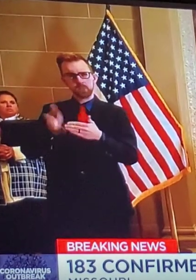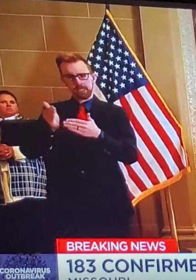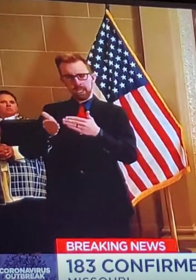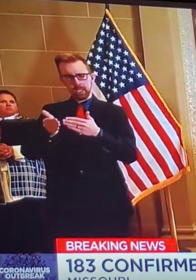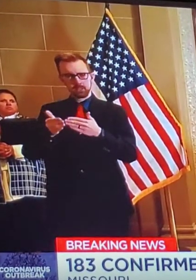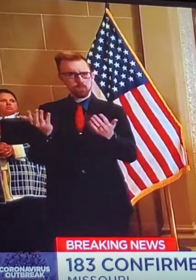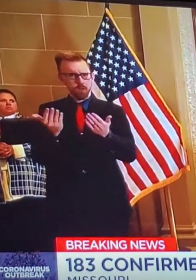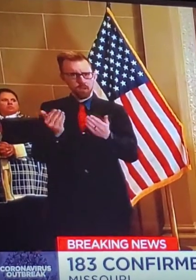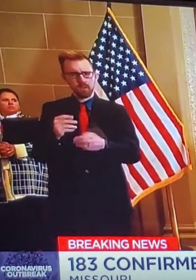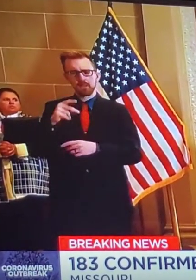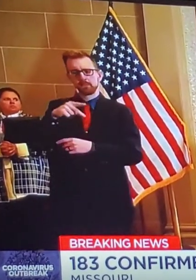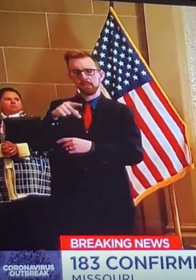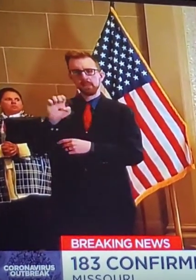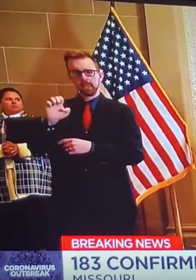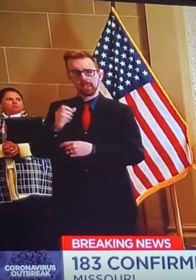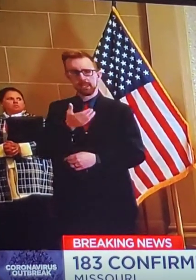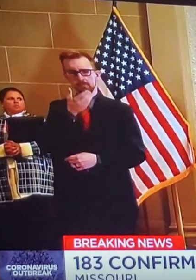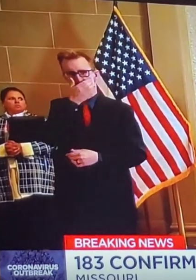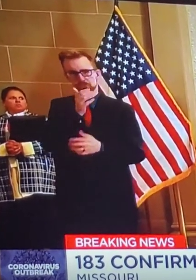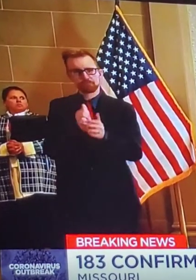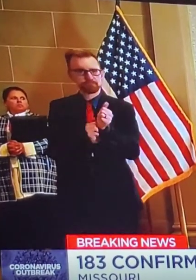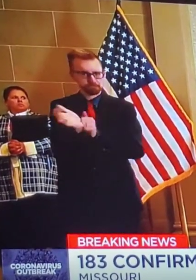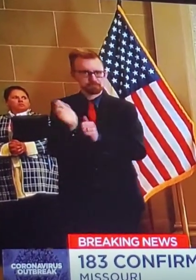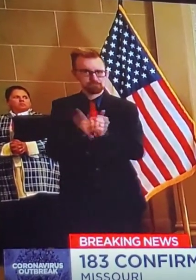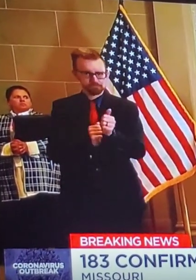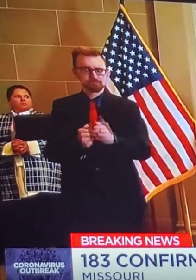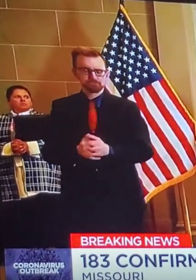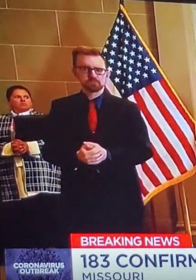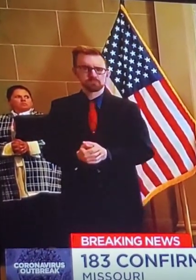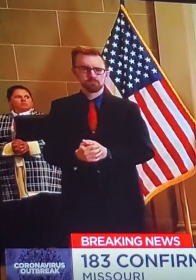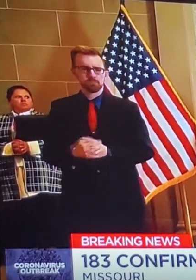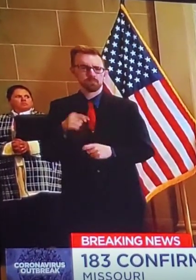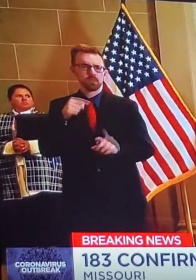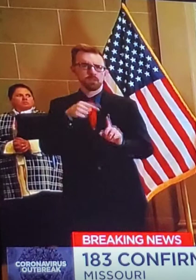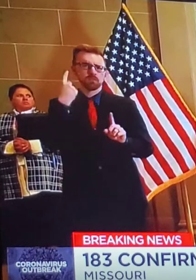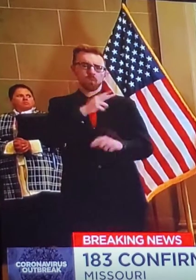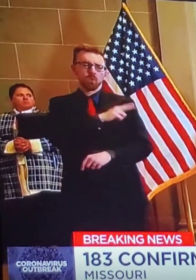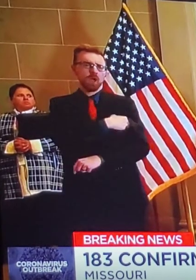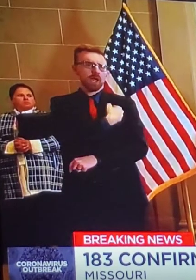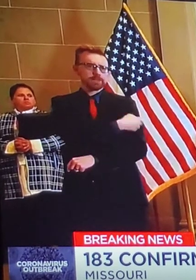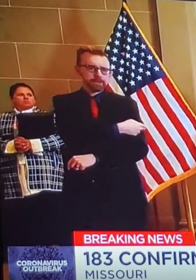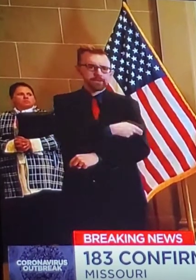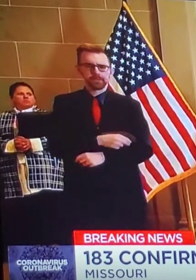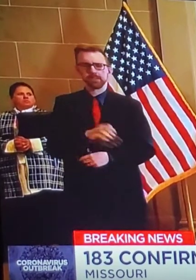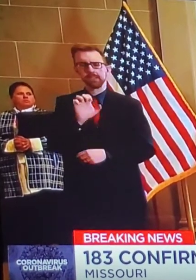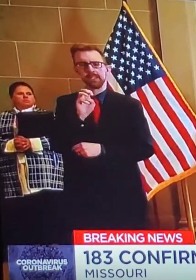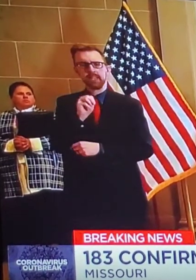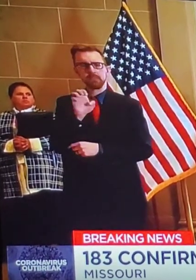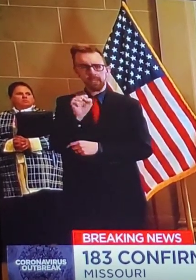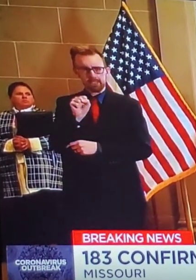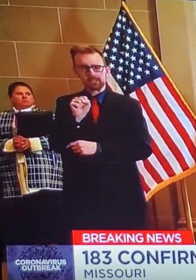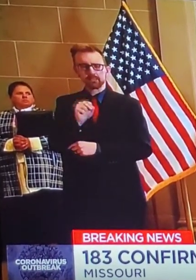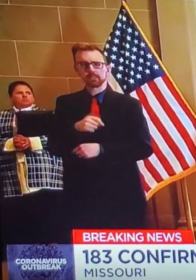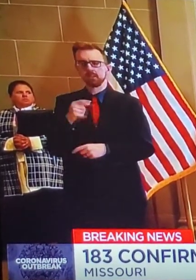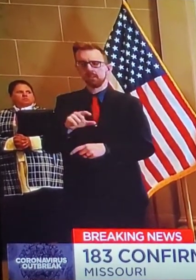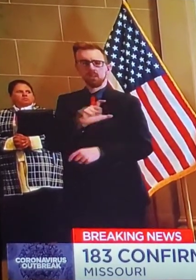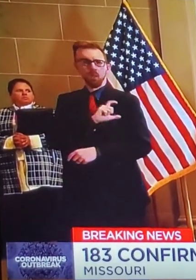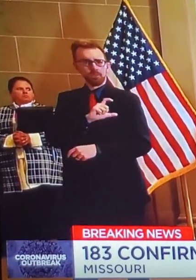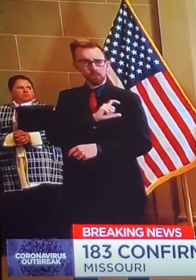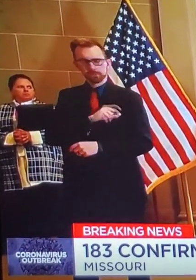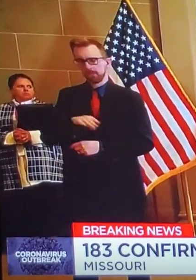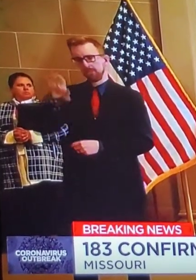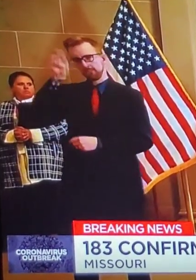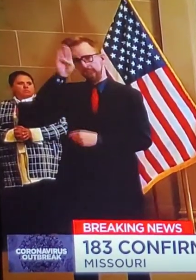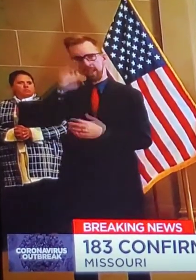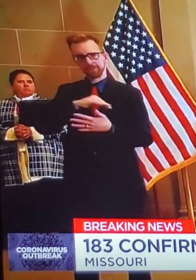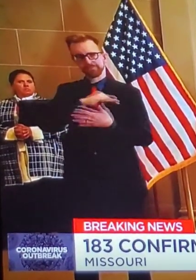that is PPE, personal protective equipment for hospitals, EMS, law enforcement, and the fire